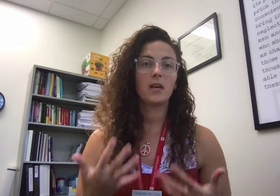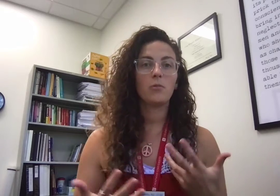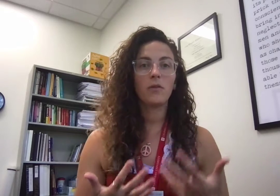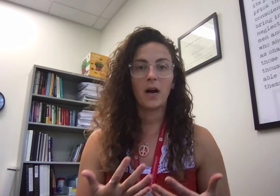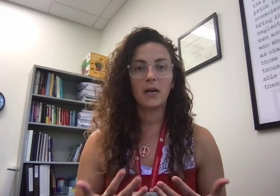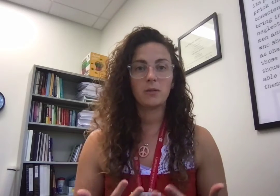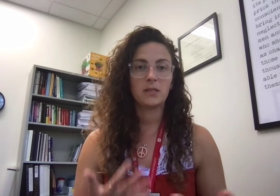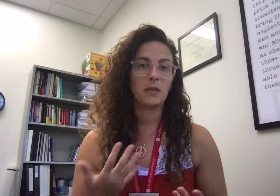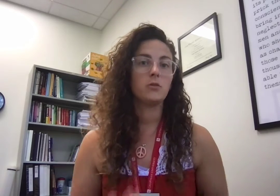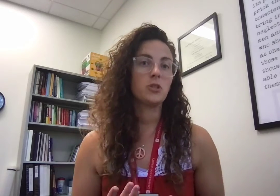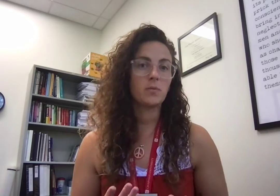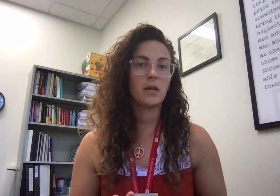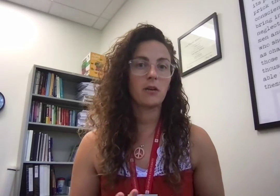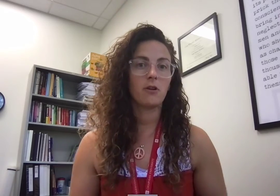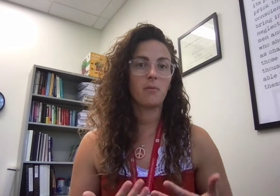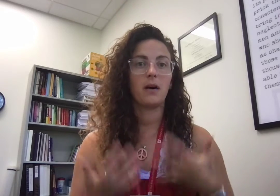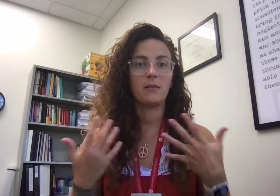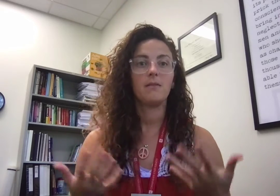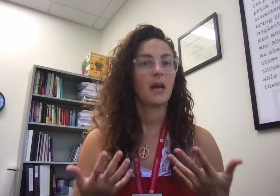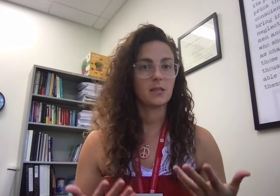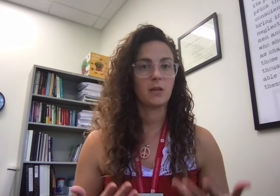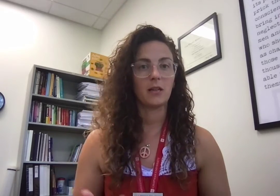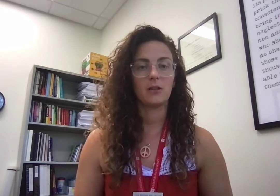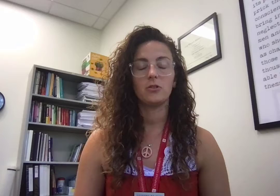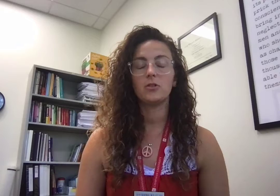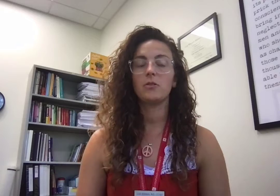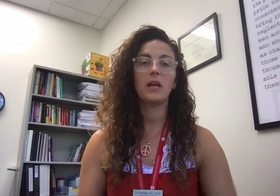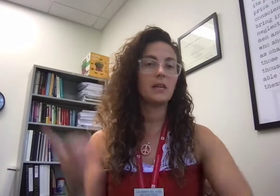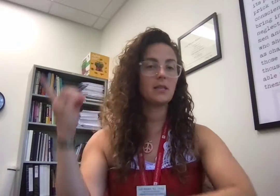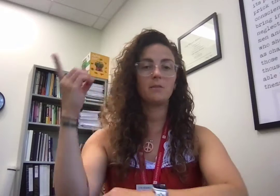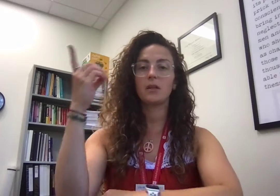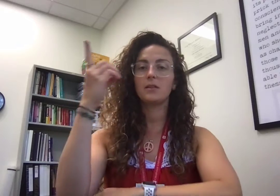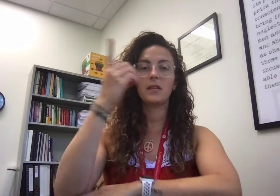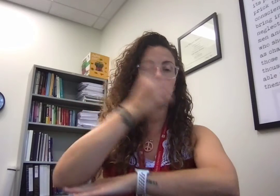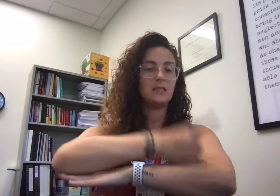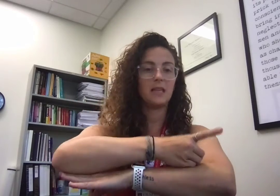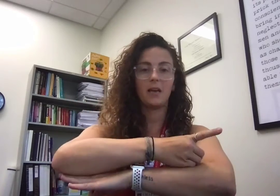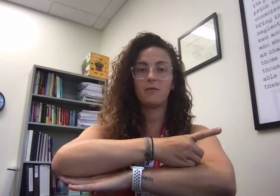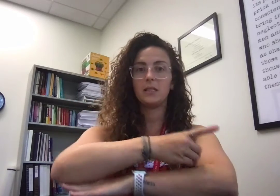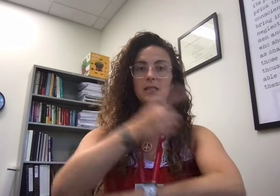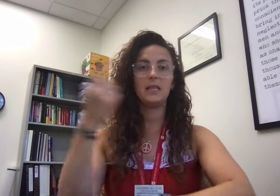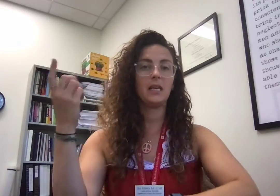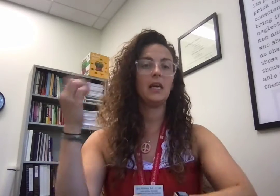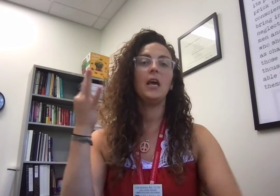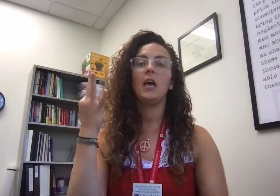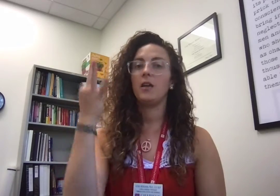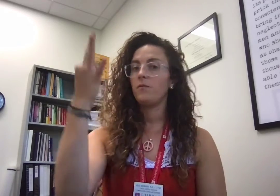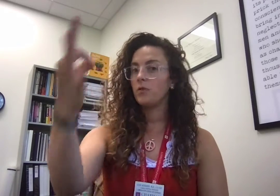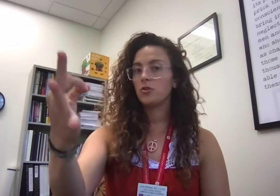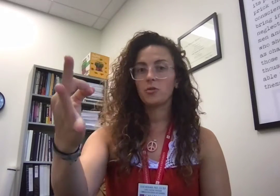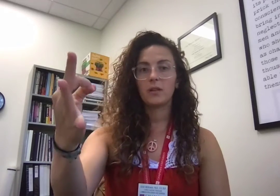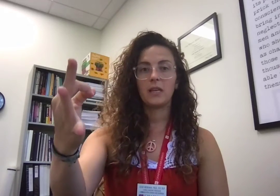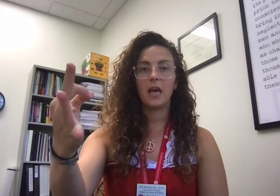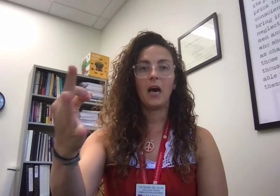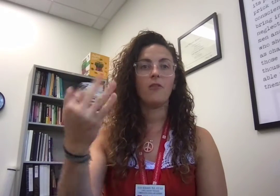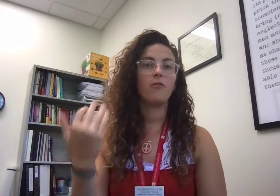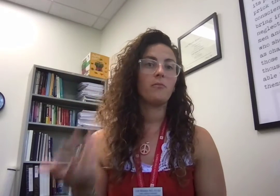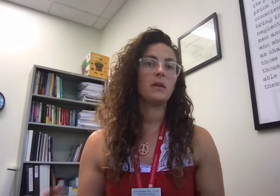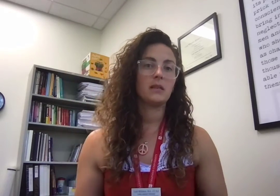more of a hybrid sign, which is what I grew up on. That's what I learned. So a lot of times I'll sign day with a D and future with the F because it's